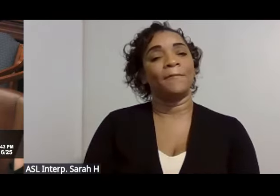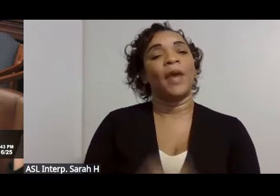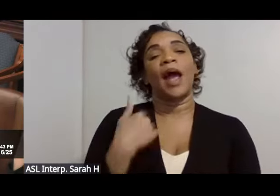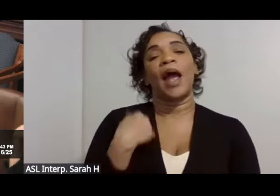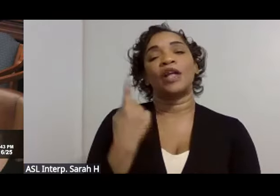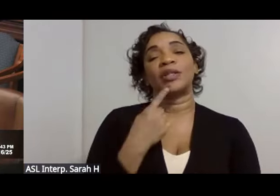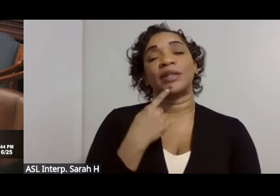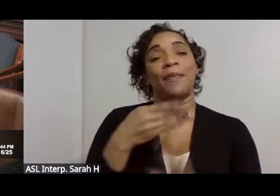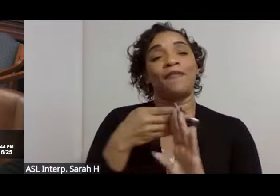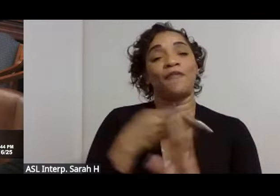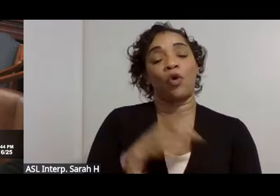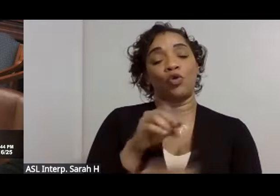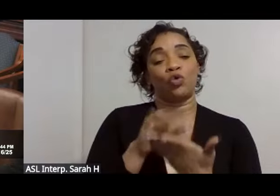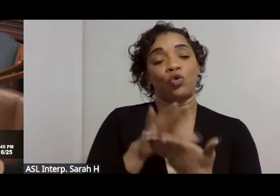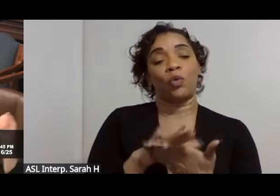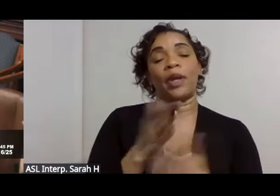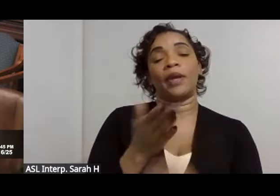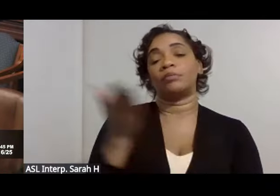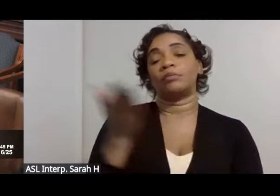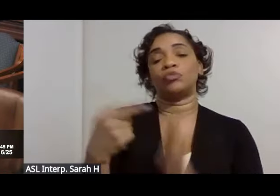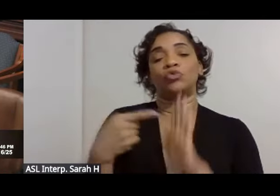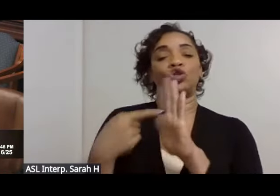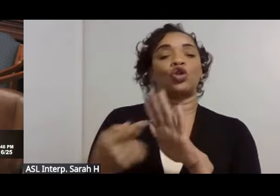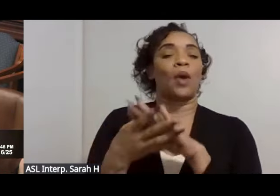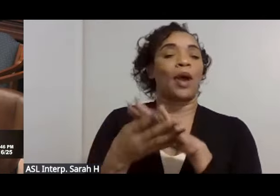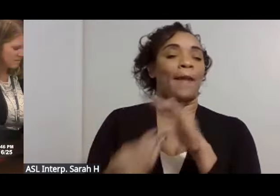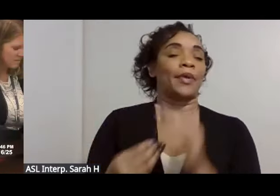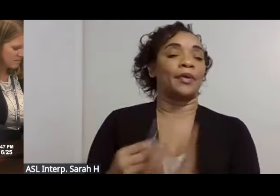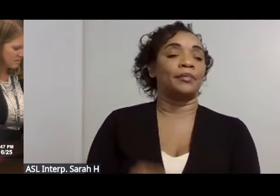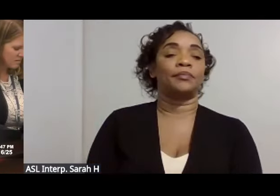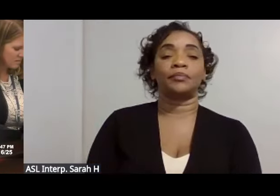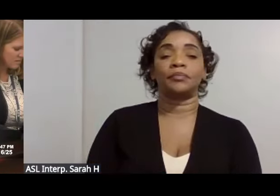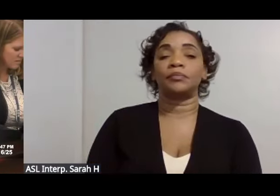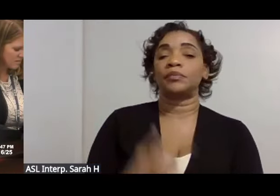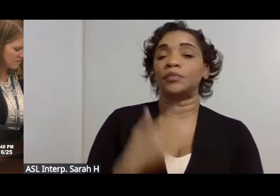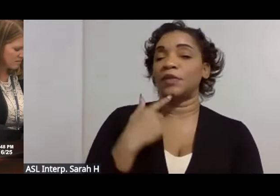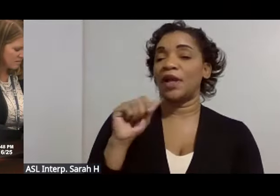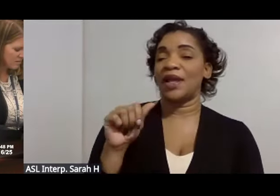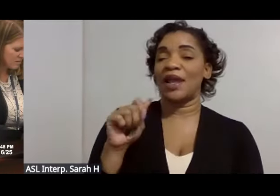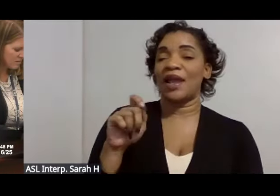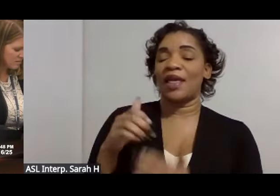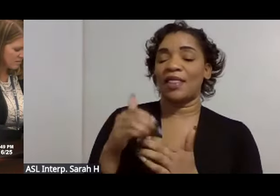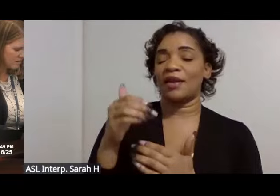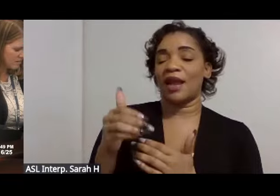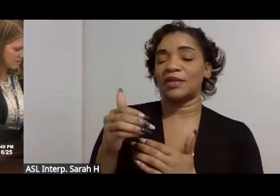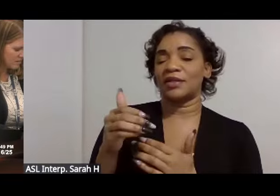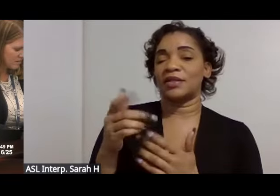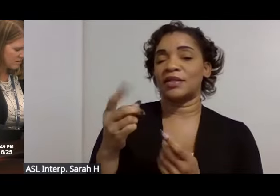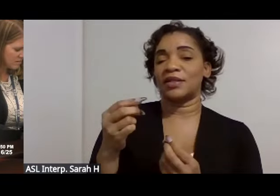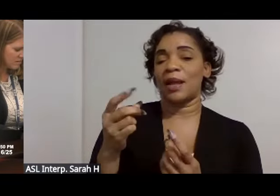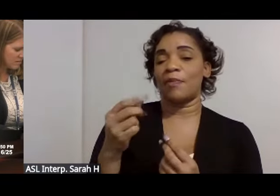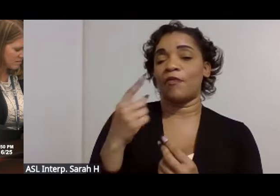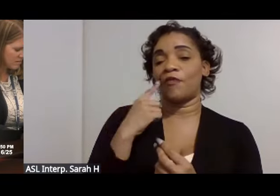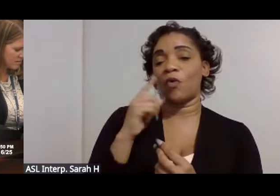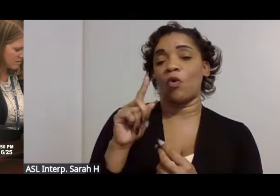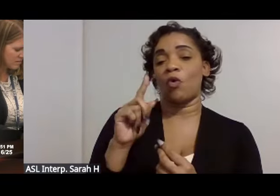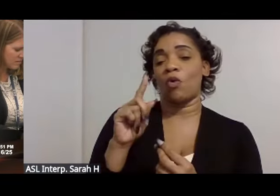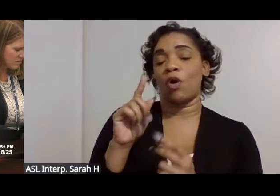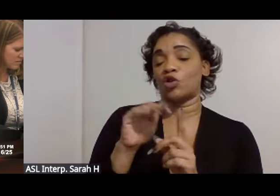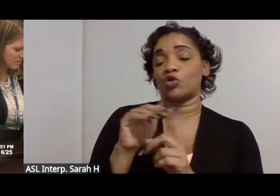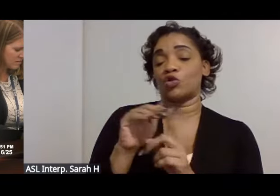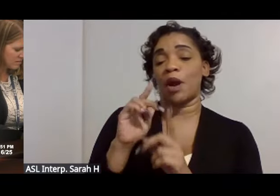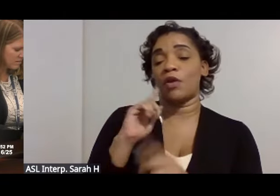make sure you bring in a copy of the real deal. Yeah, the next step for here, just as a reminder and just for anybody that's not aware, the